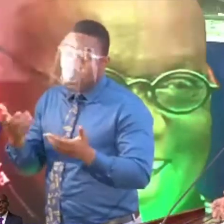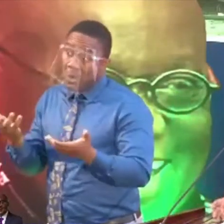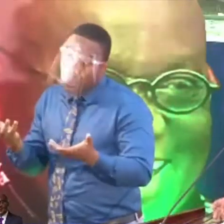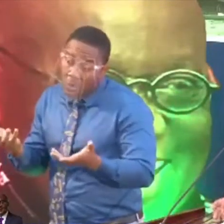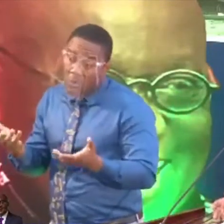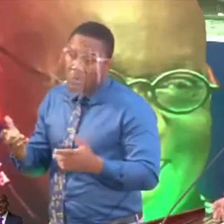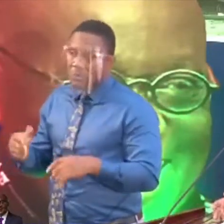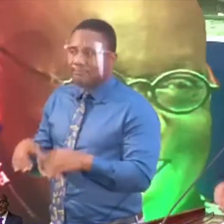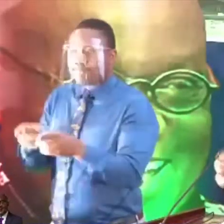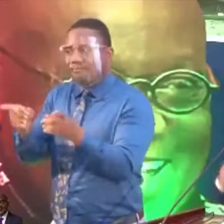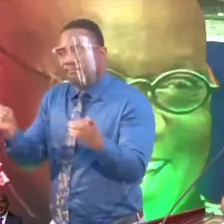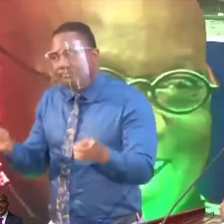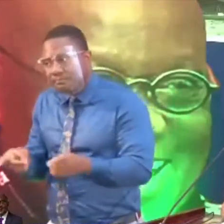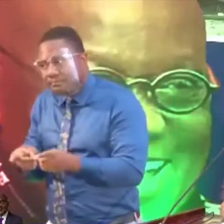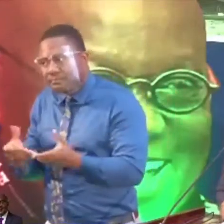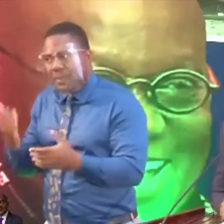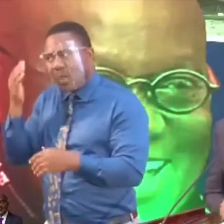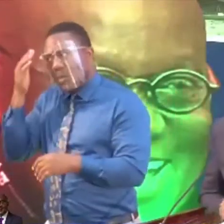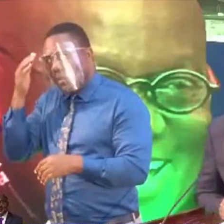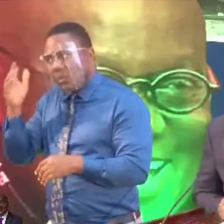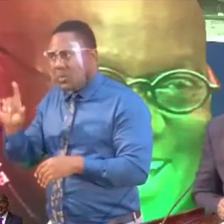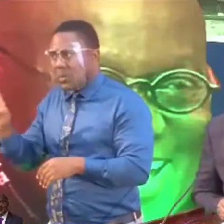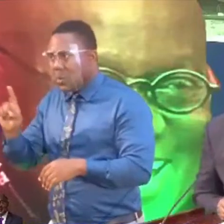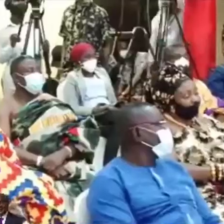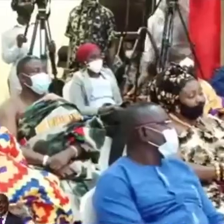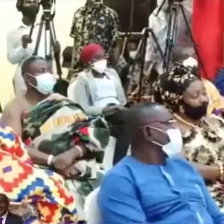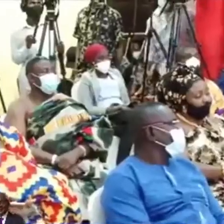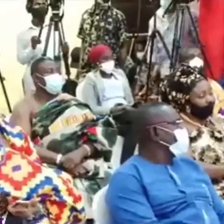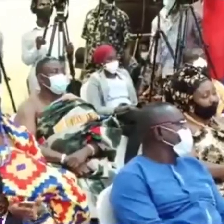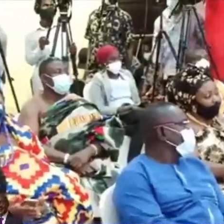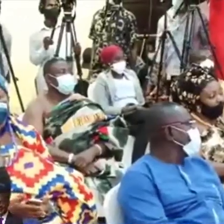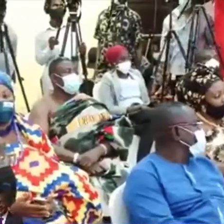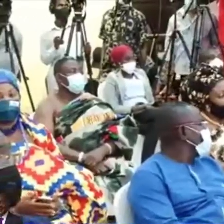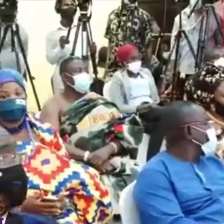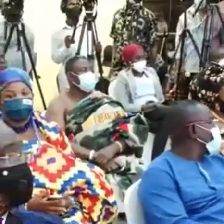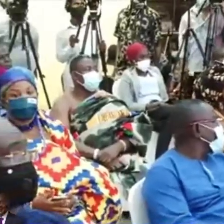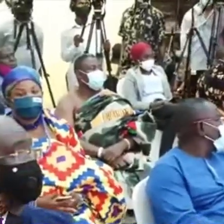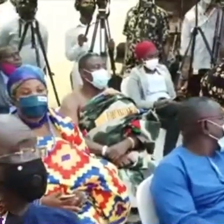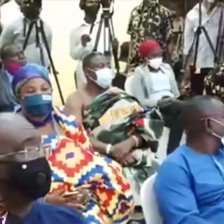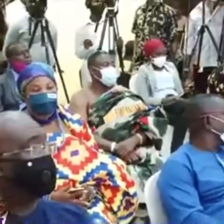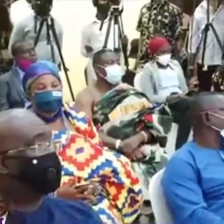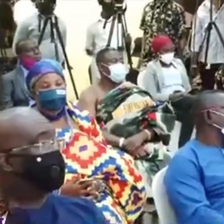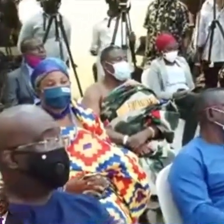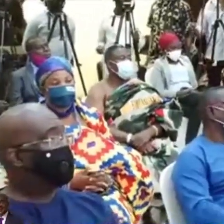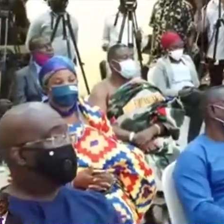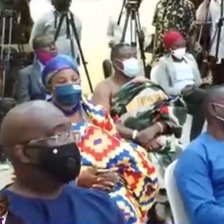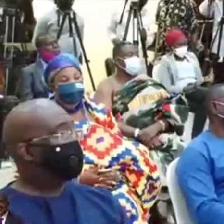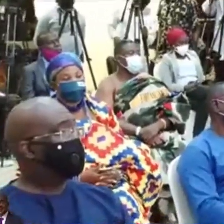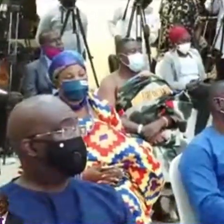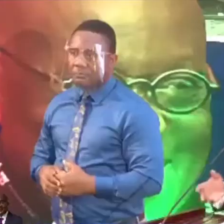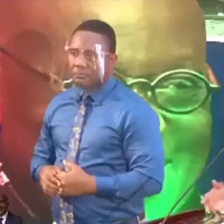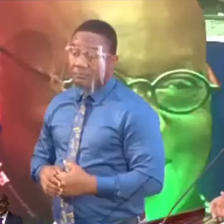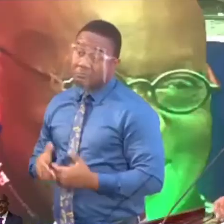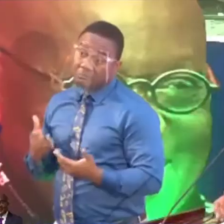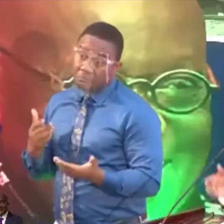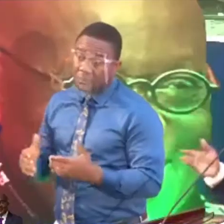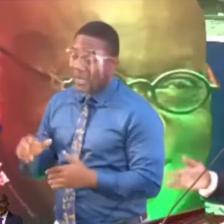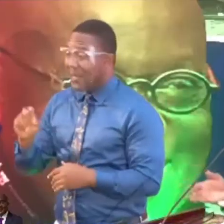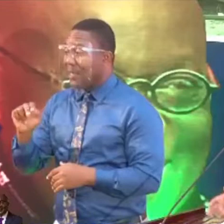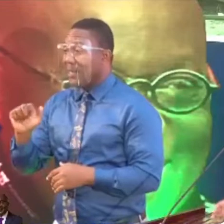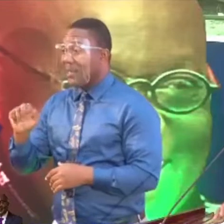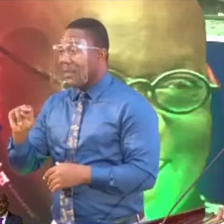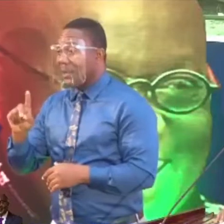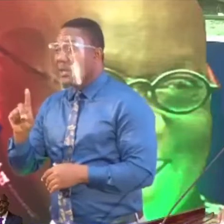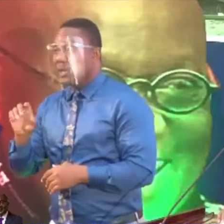by district. I want to know what is happening in my district. So if I go to Nandom, I